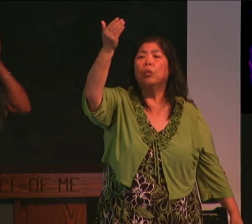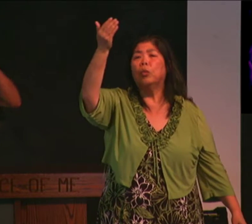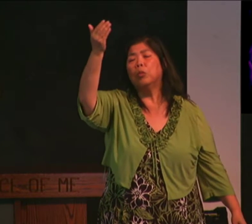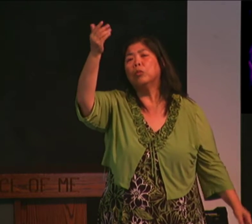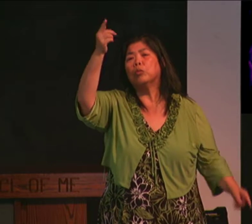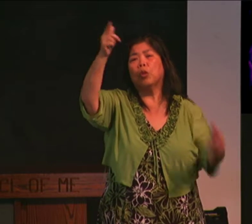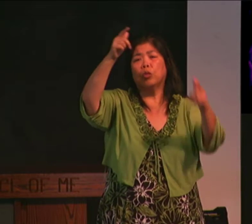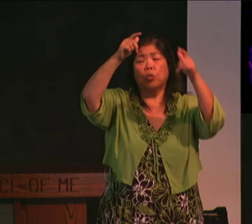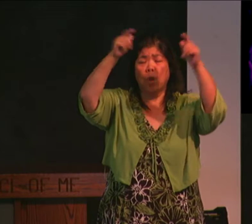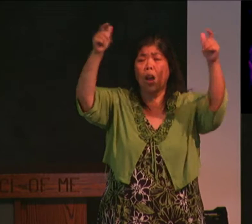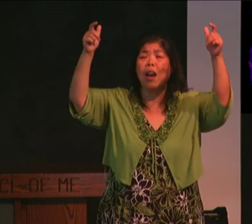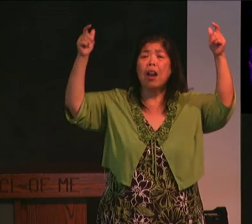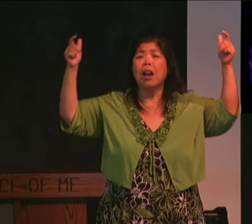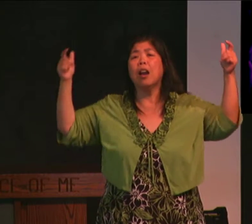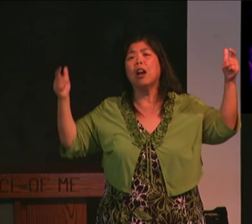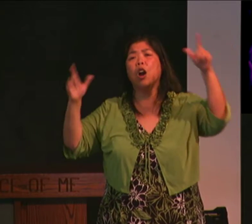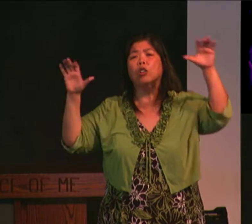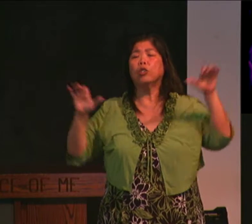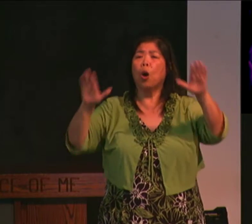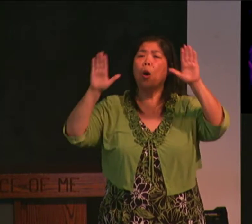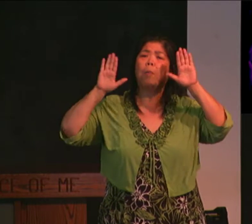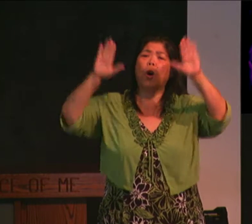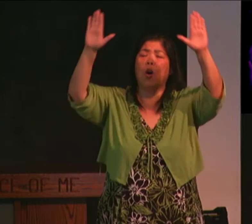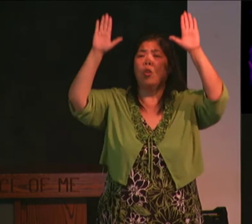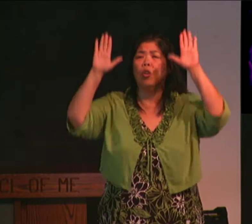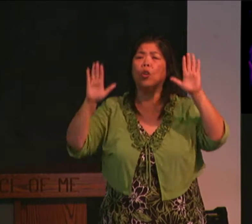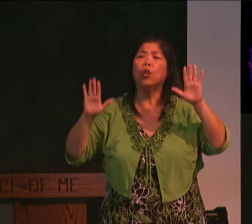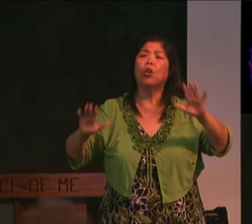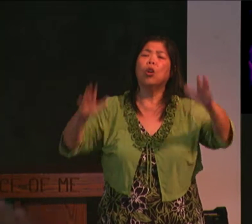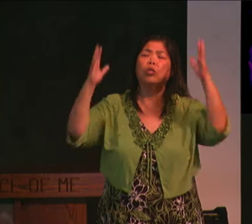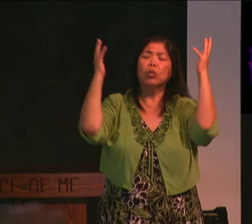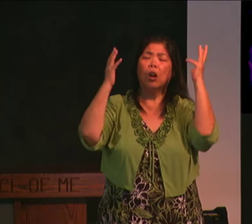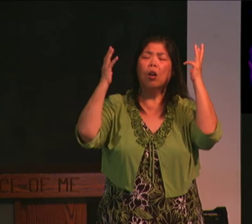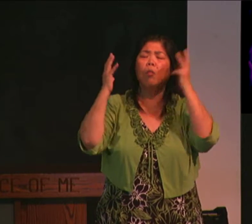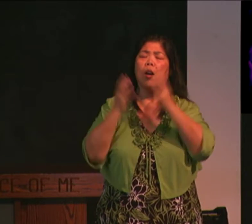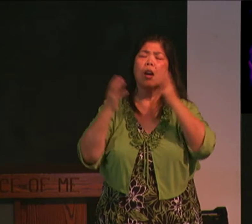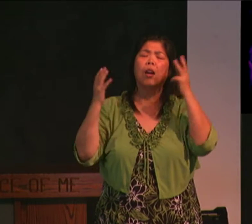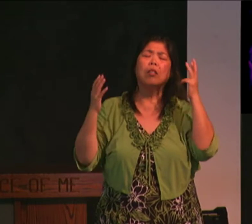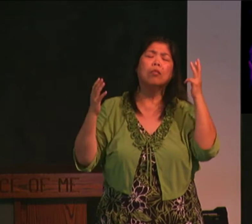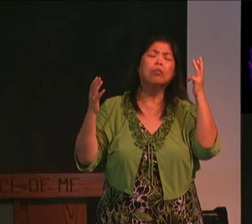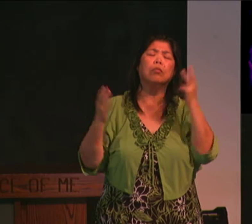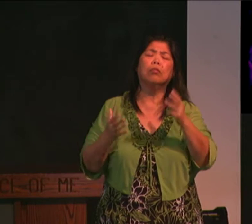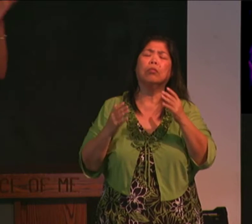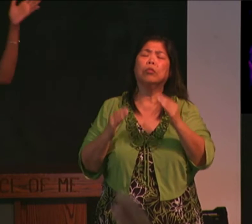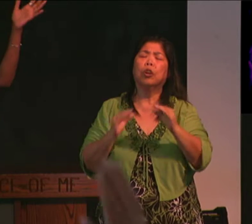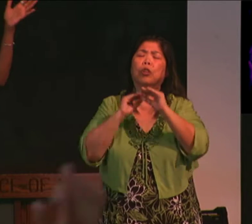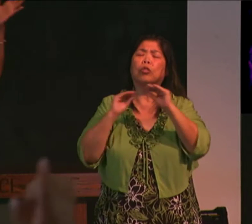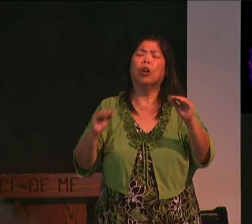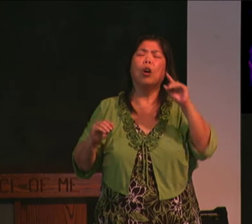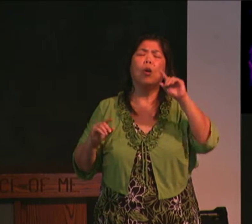You are great. You do miracles so great. There is no